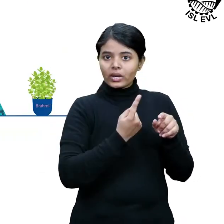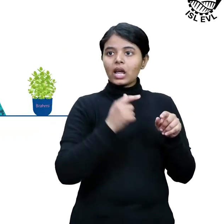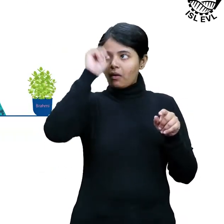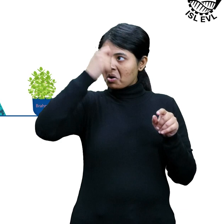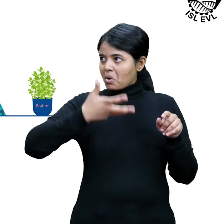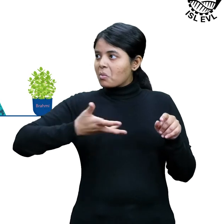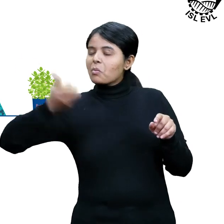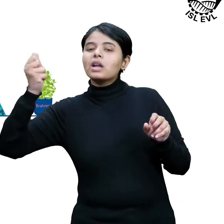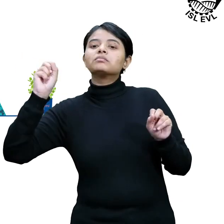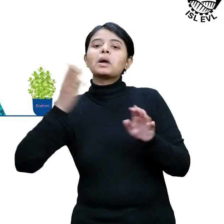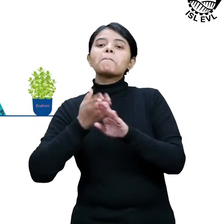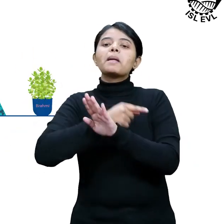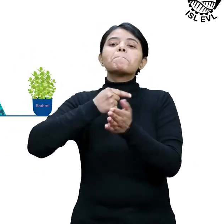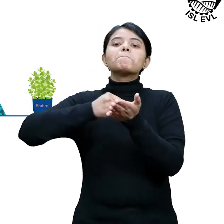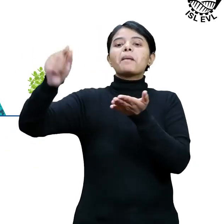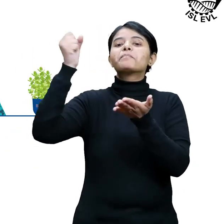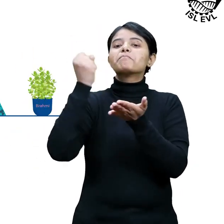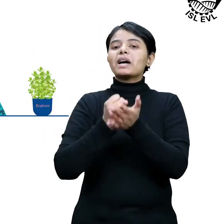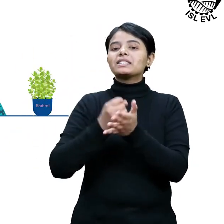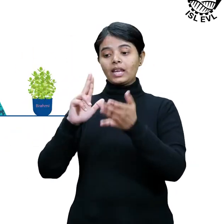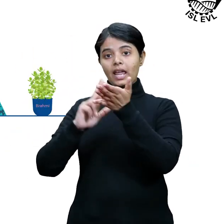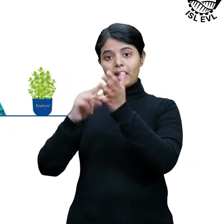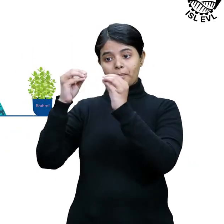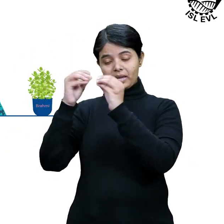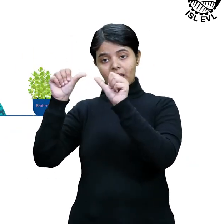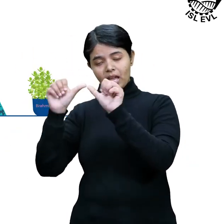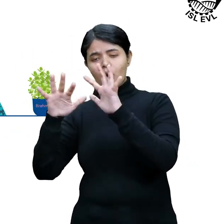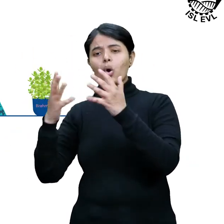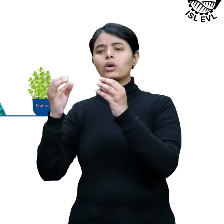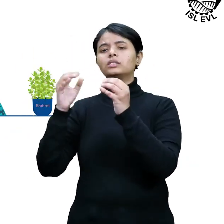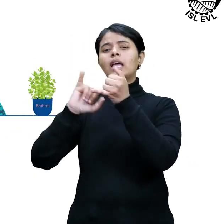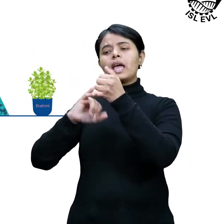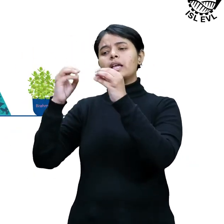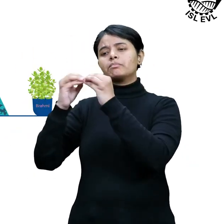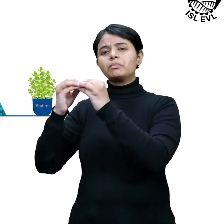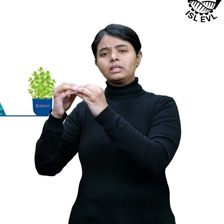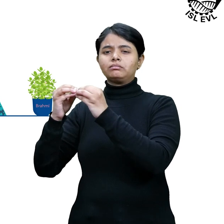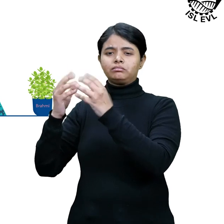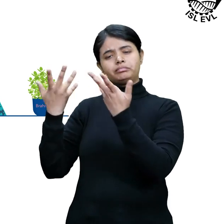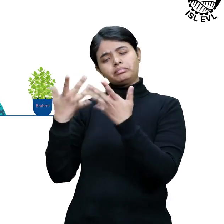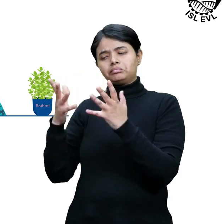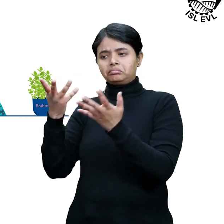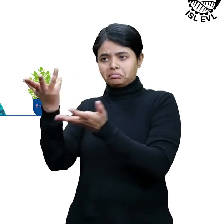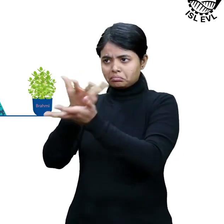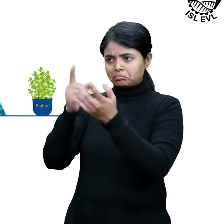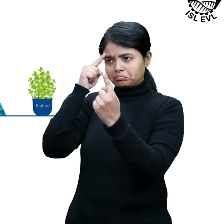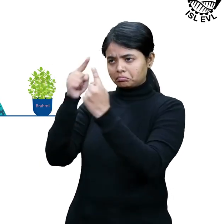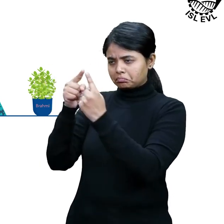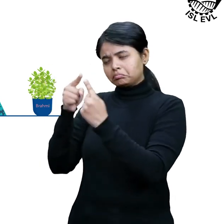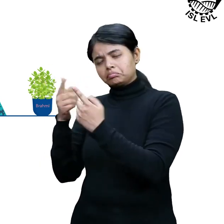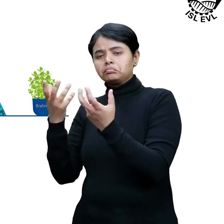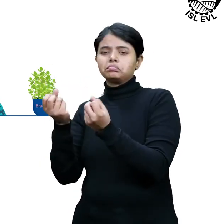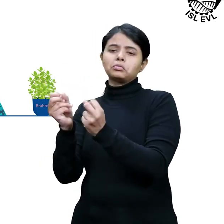use Brahmi leaves, it must seek permission from the NBA or the SBBs depending on its legal